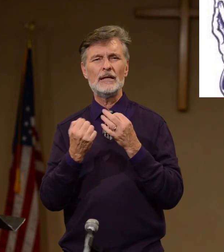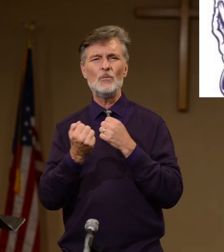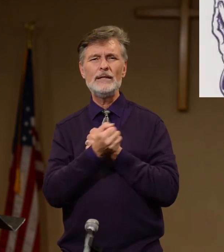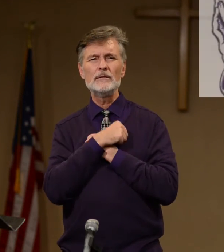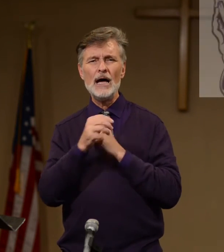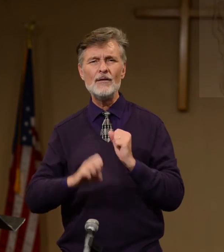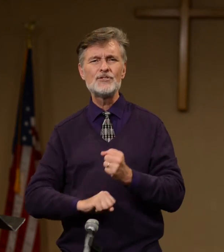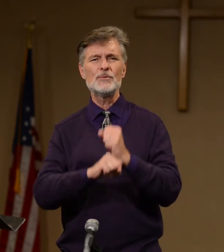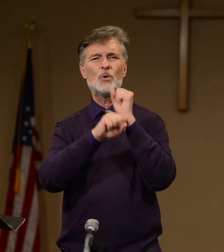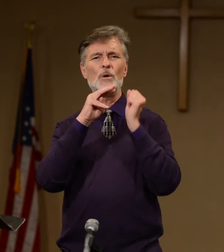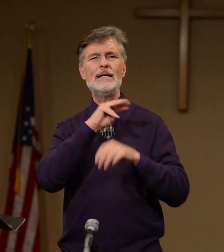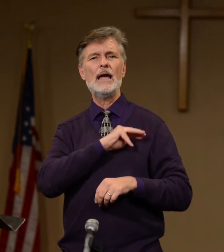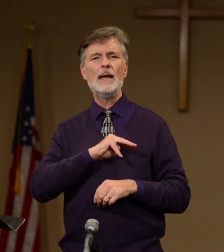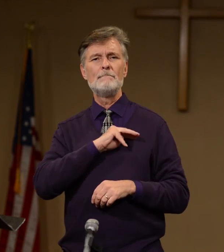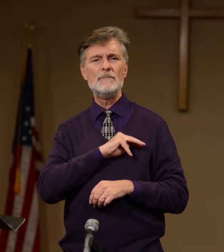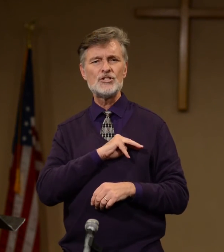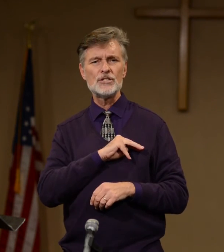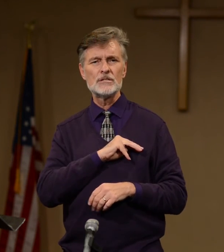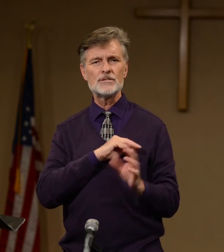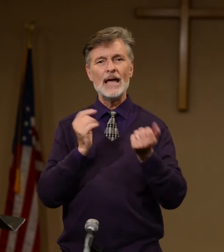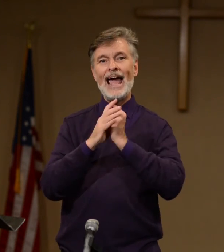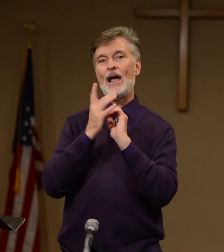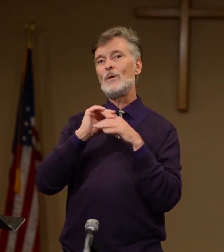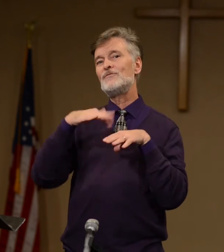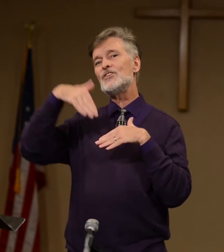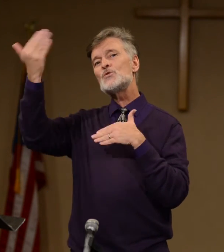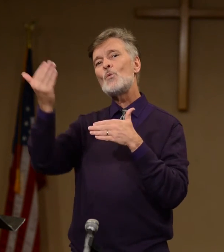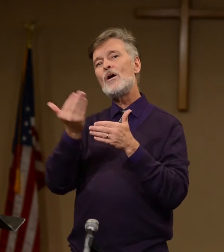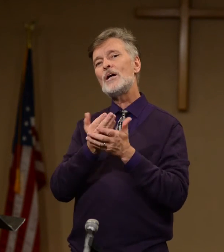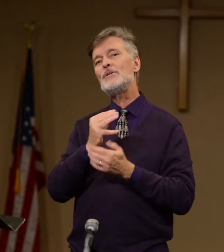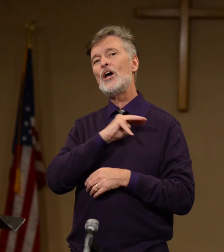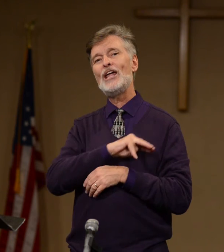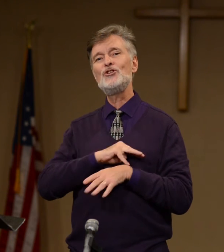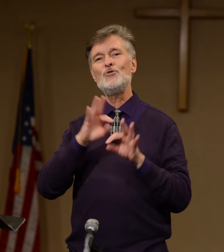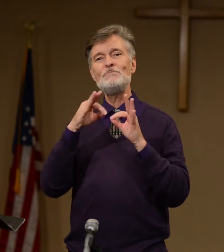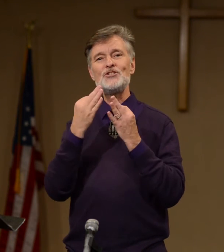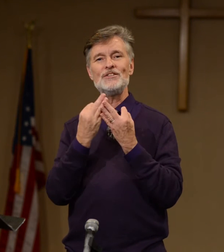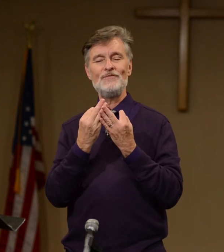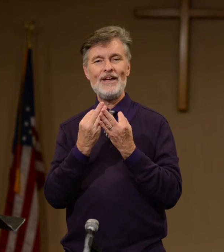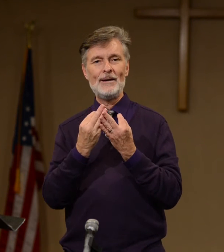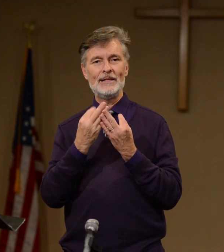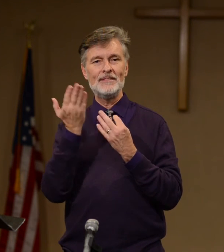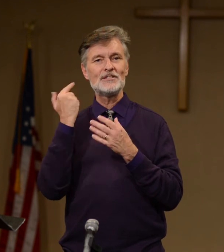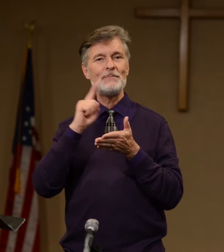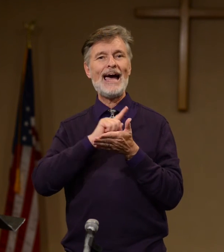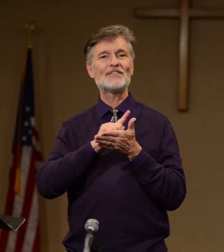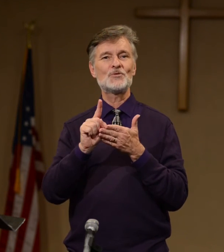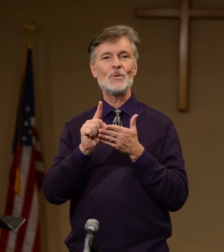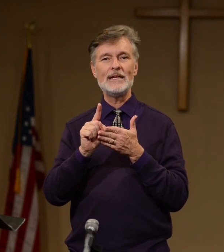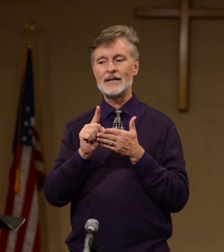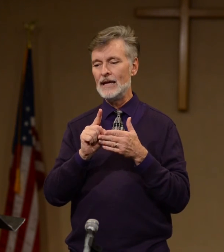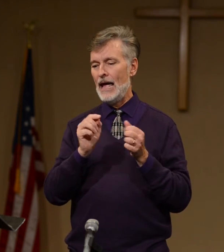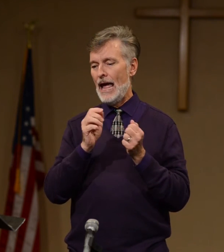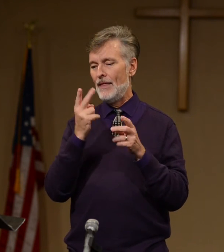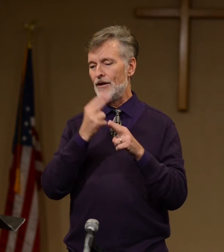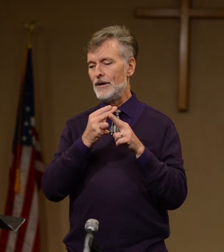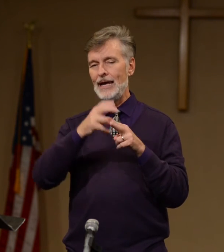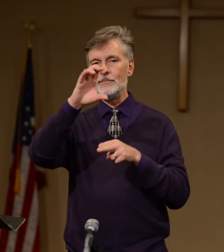we love supporting missions. And we've just welcomed on a new mission family this past week. And their names